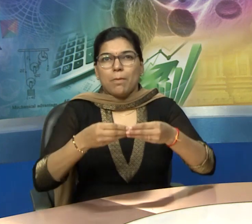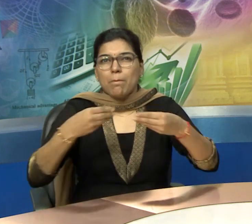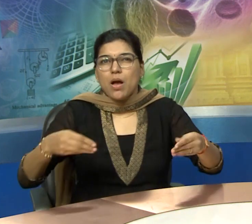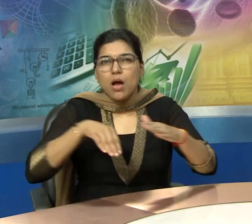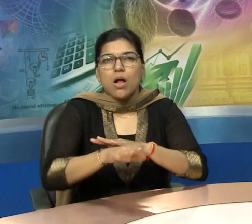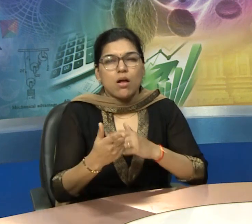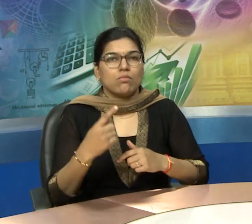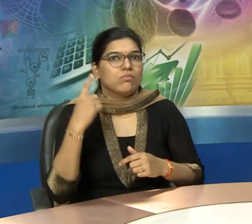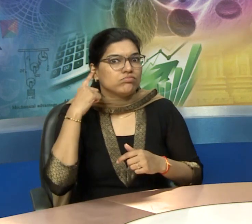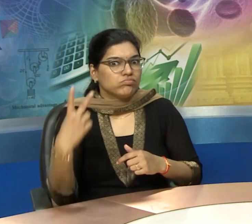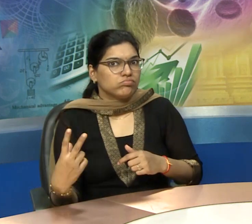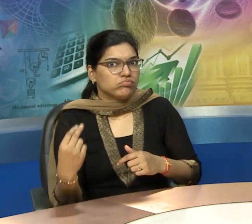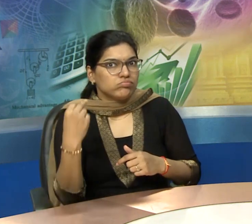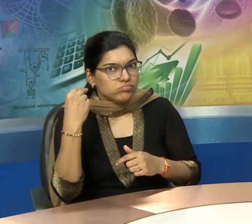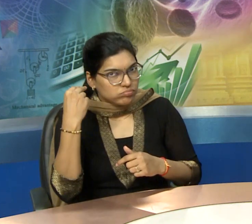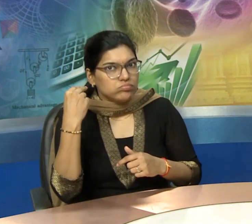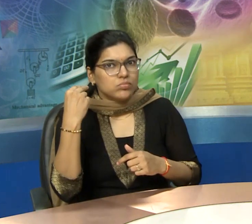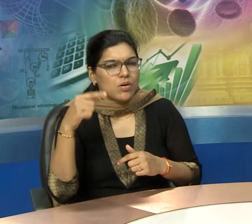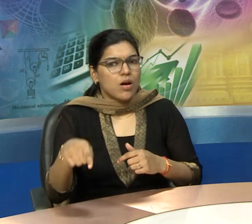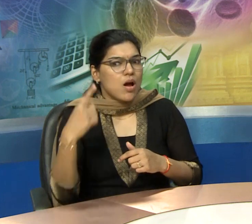And this point, which comes under the same